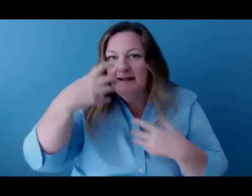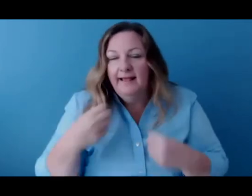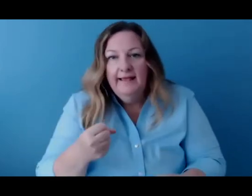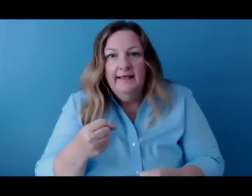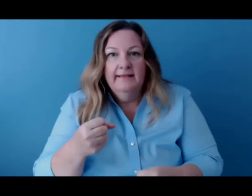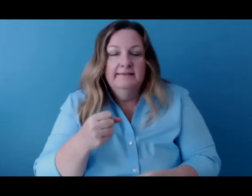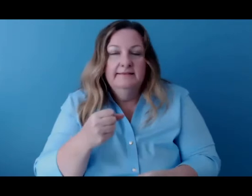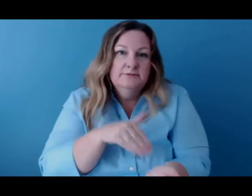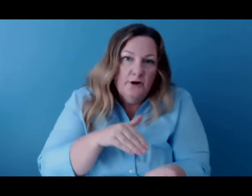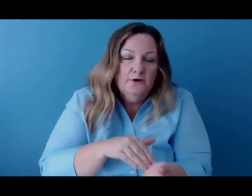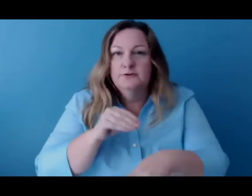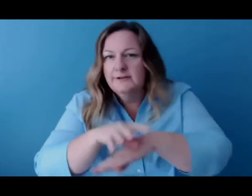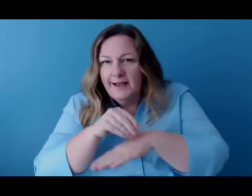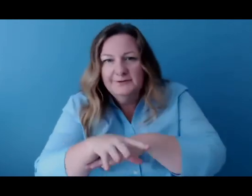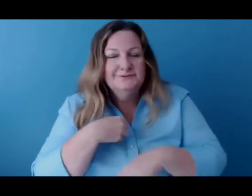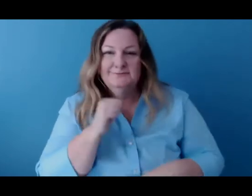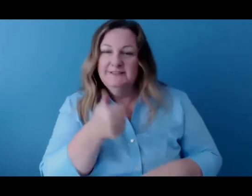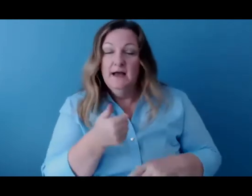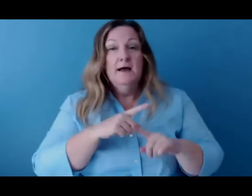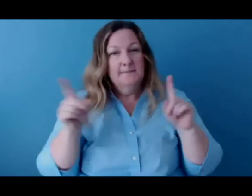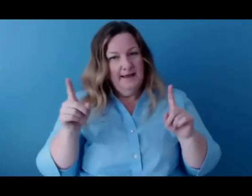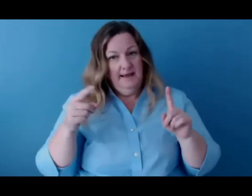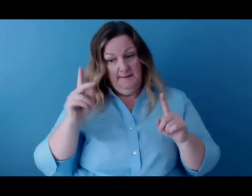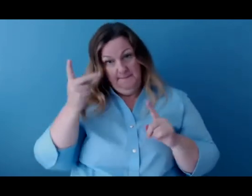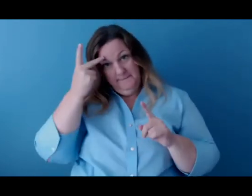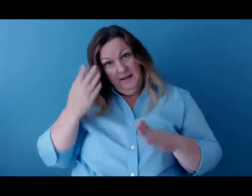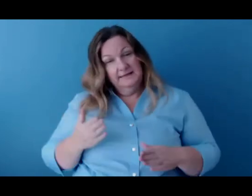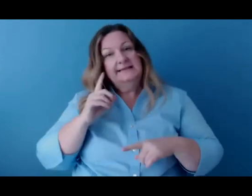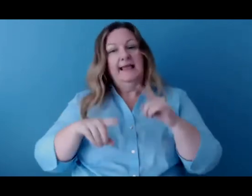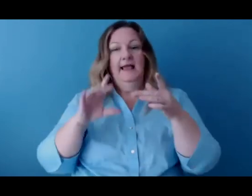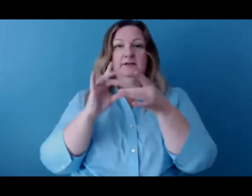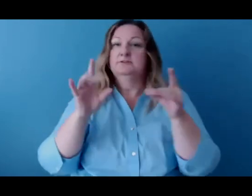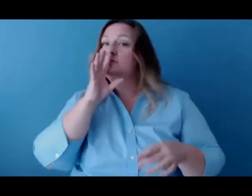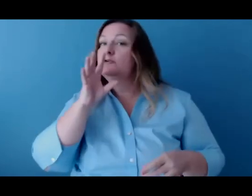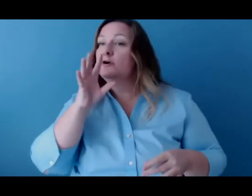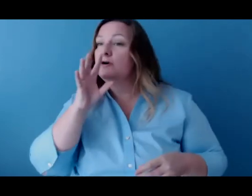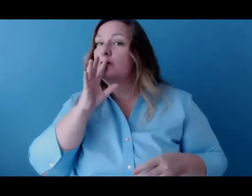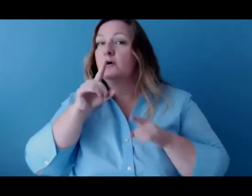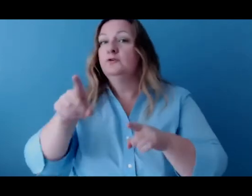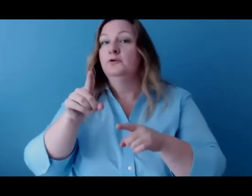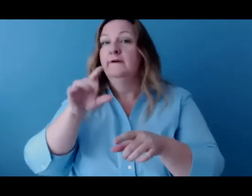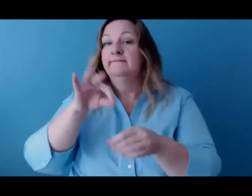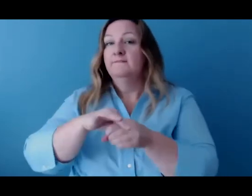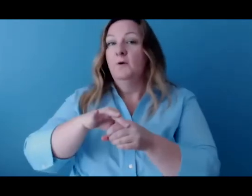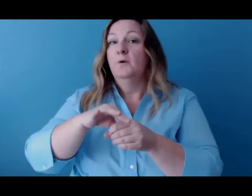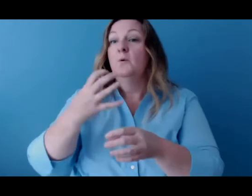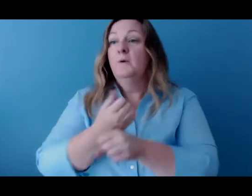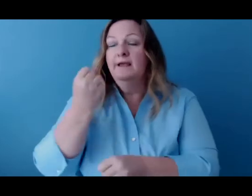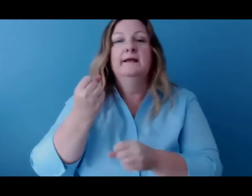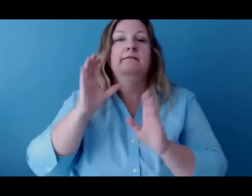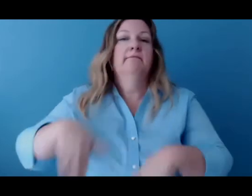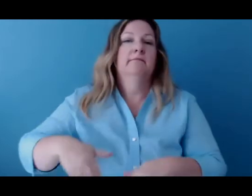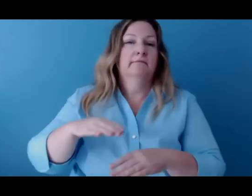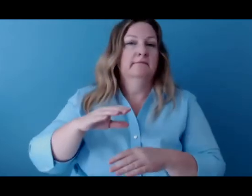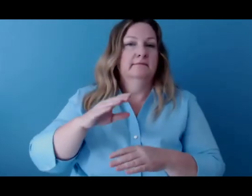just know that as politicians, we can't just say things at all during a campaign season and not fall through. Now, of course, Governor Huntsman